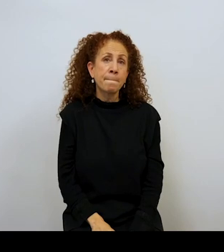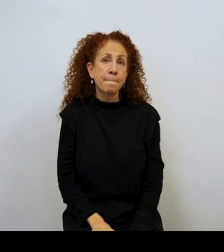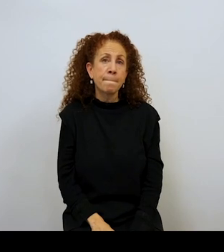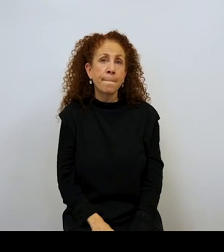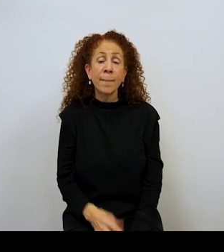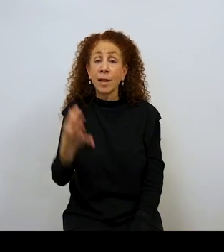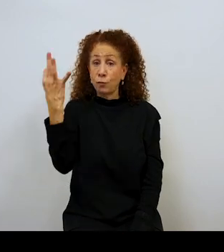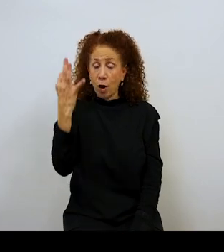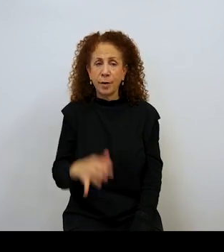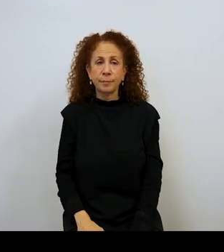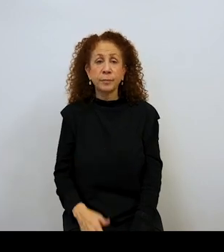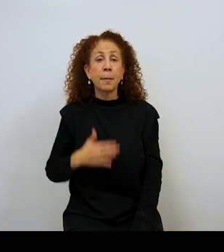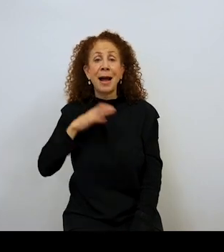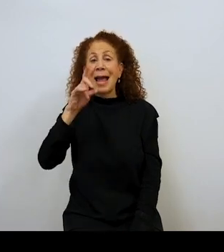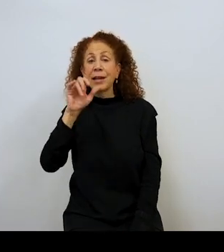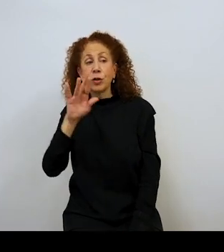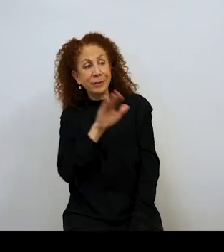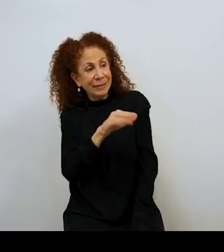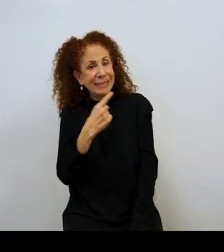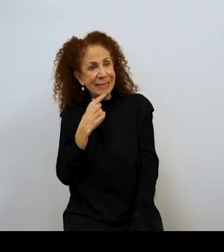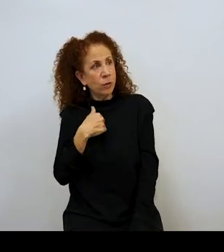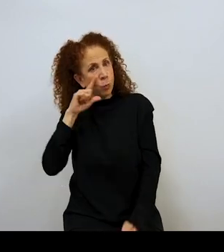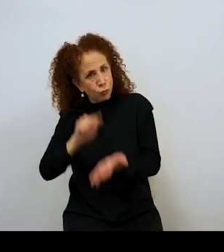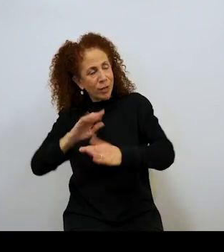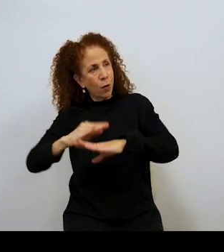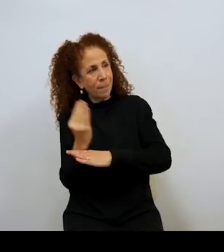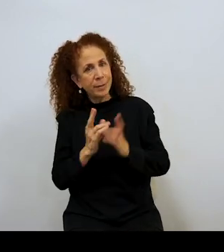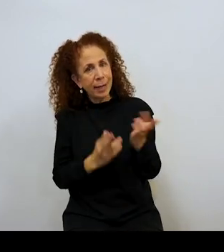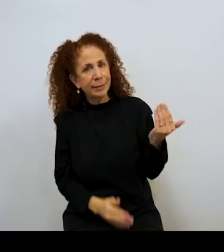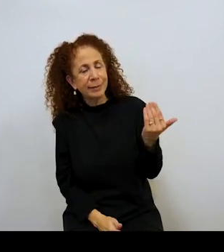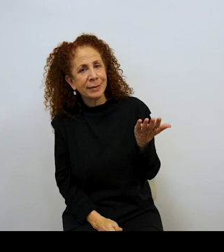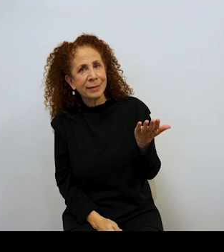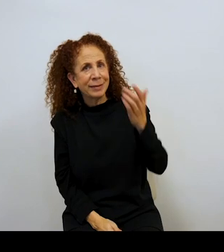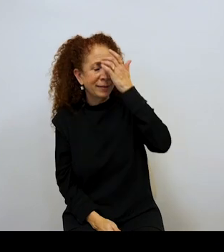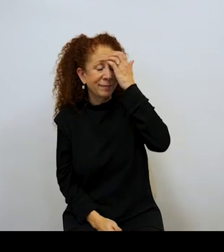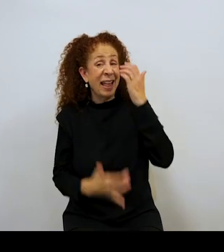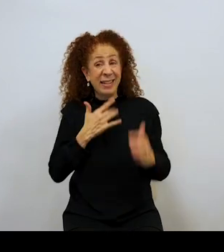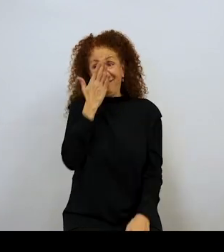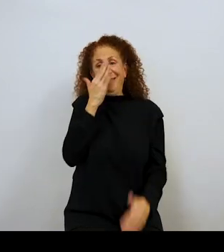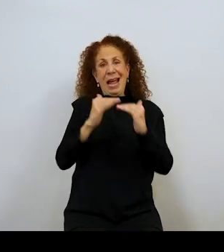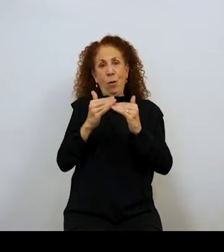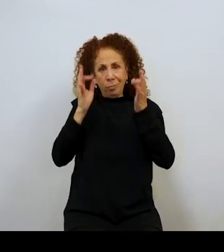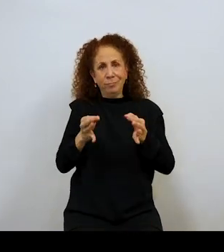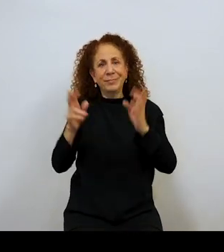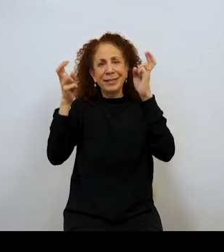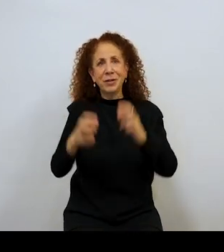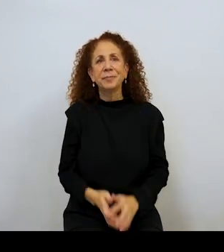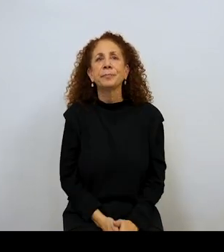it was a Friday, and my editor said, we have a catalog going to press on Monday, which is generally how I come up with a title.